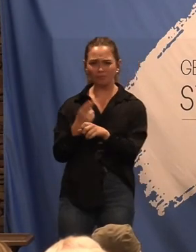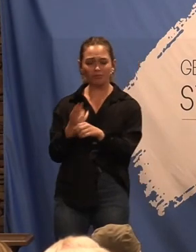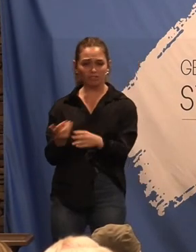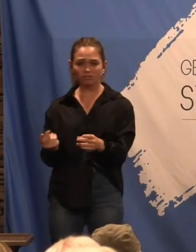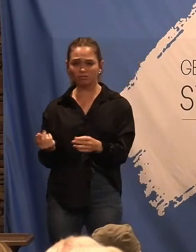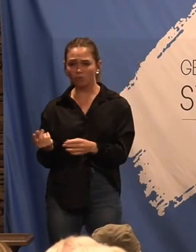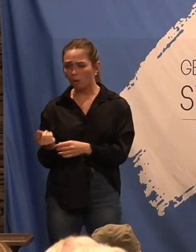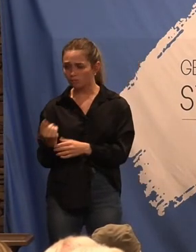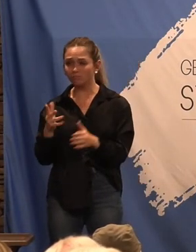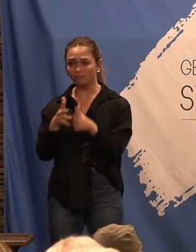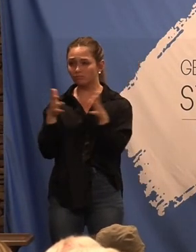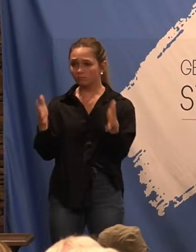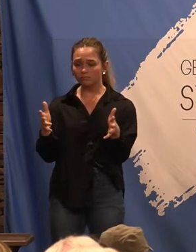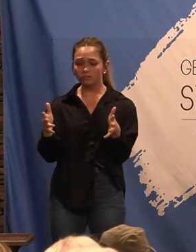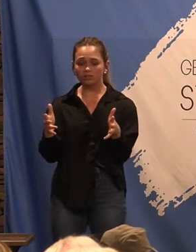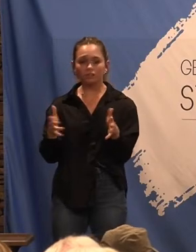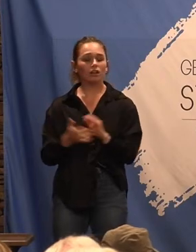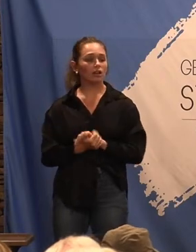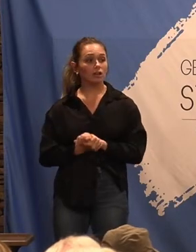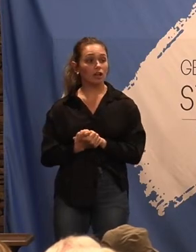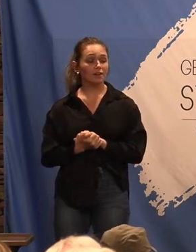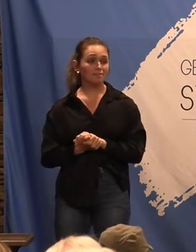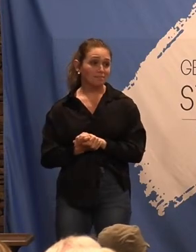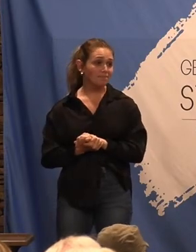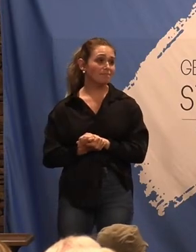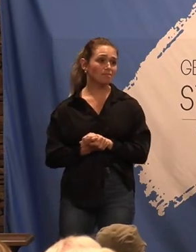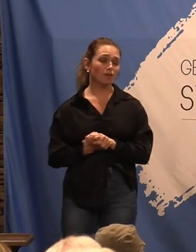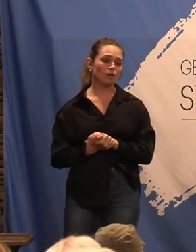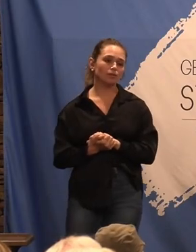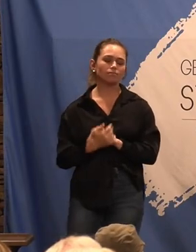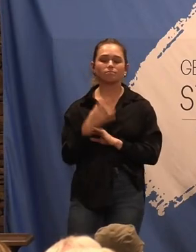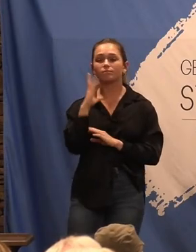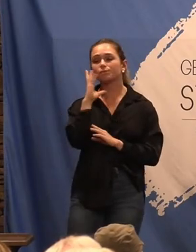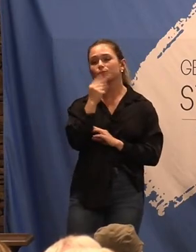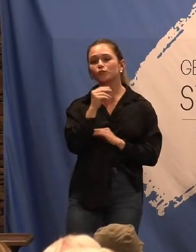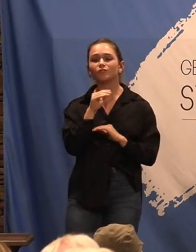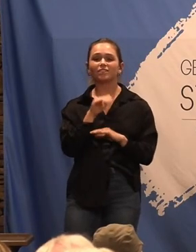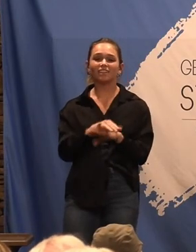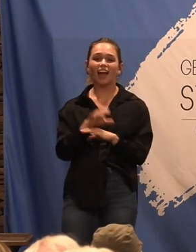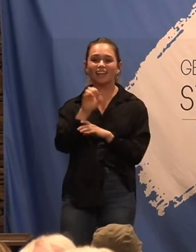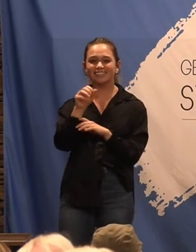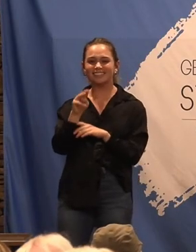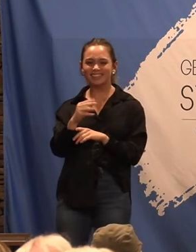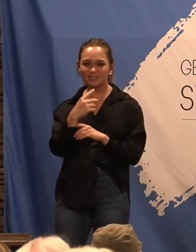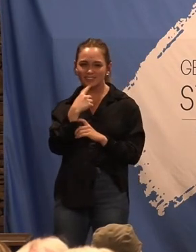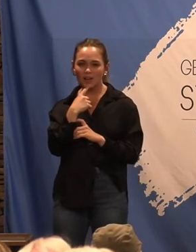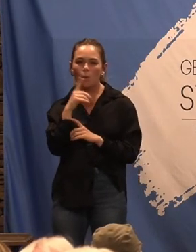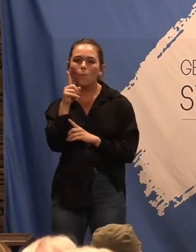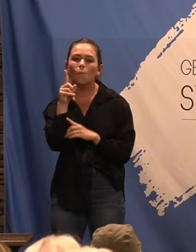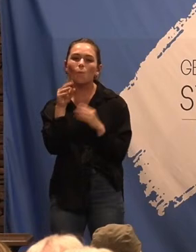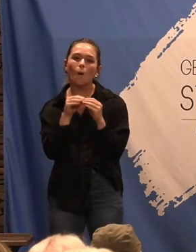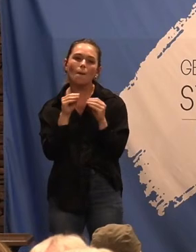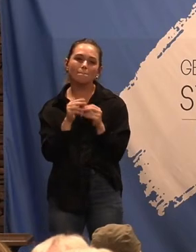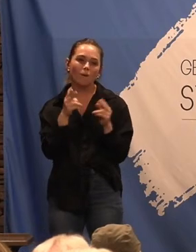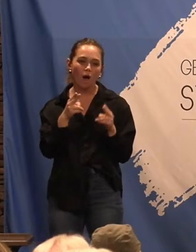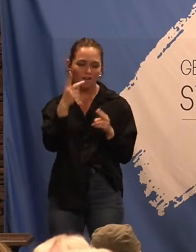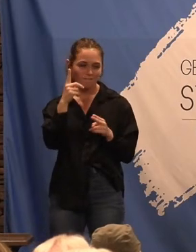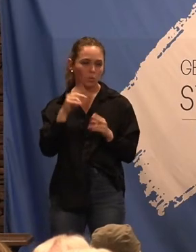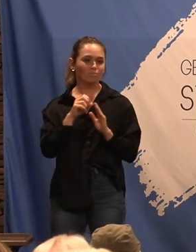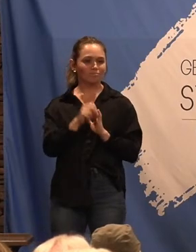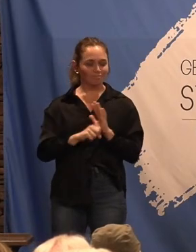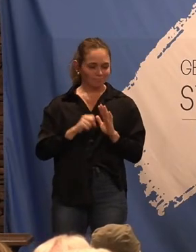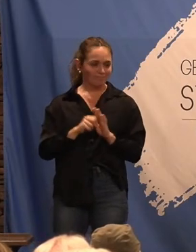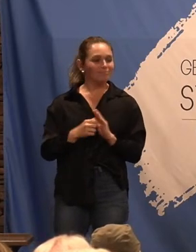here. But it was a pretty night, and Sam said, let's do one more hunt before the season's over.